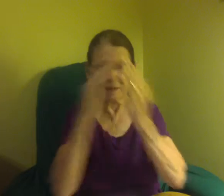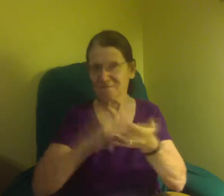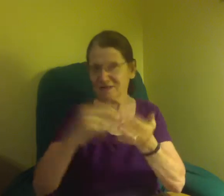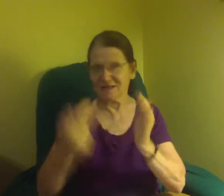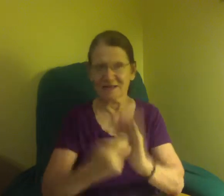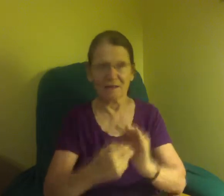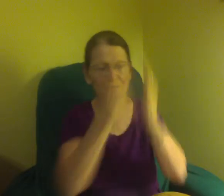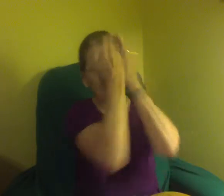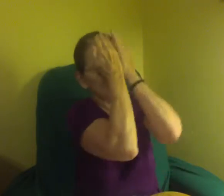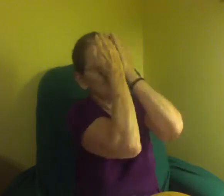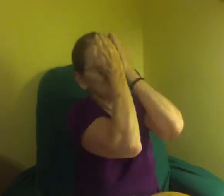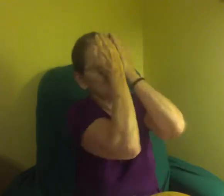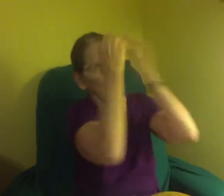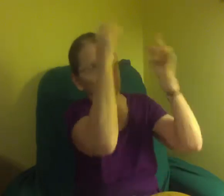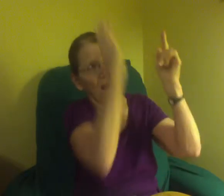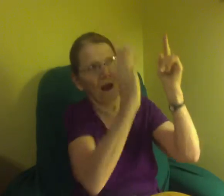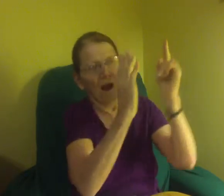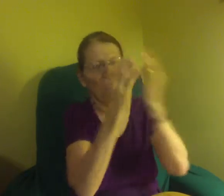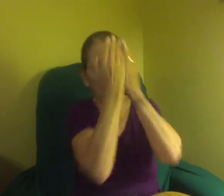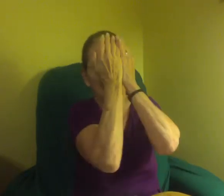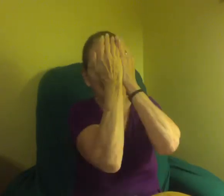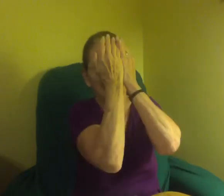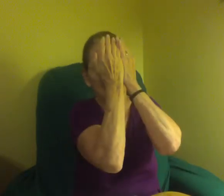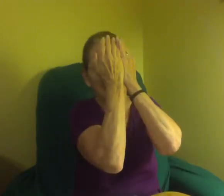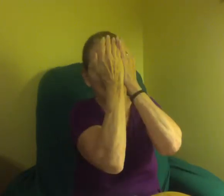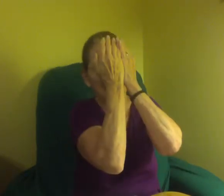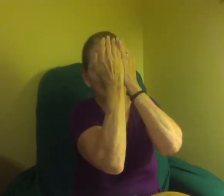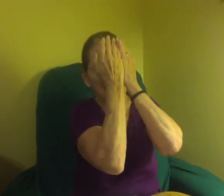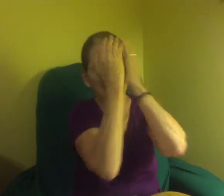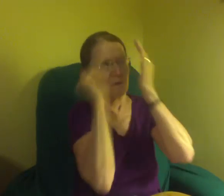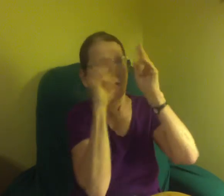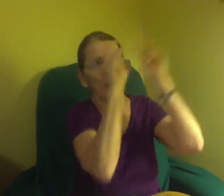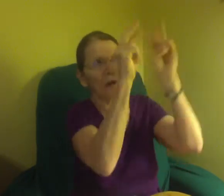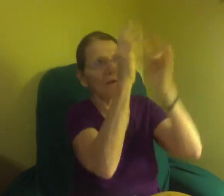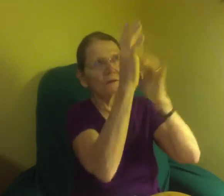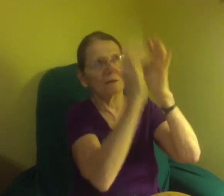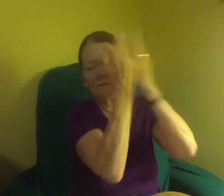I'm back, I'm